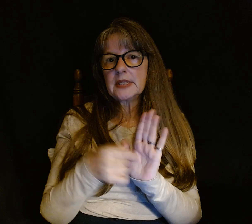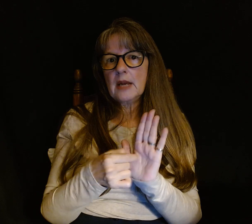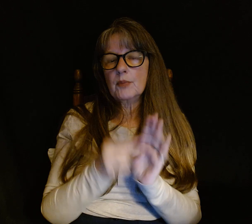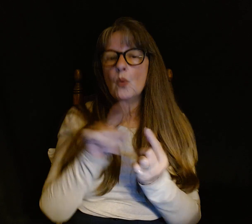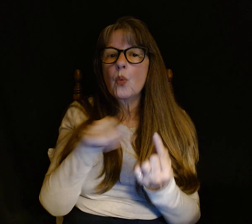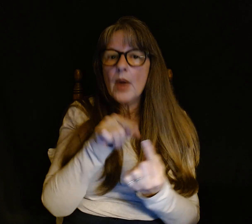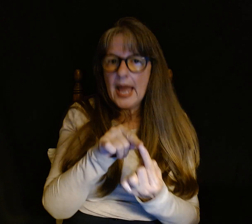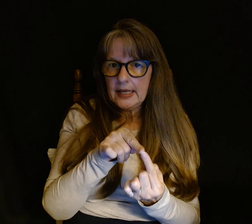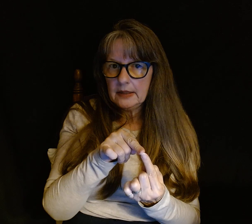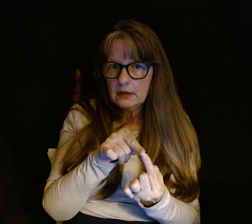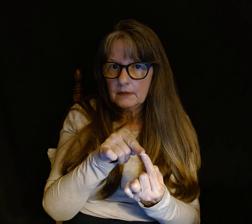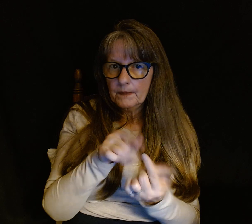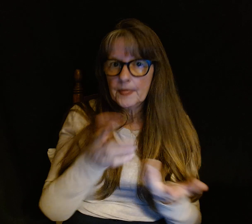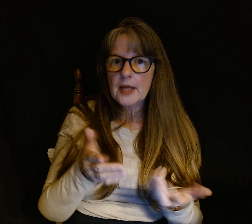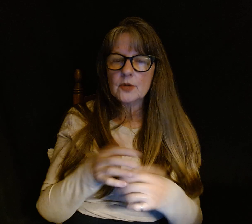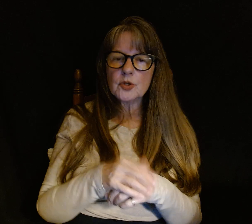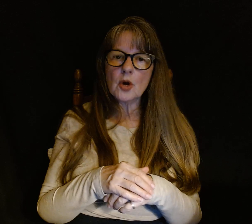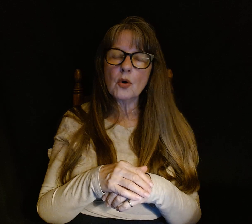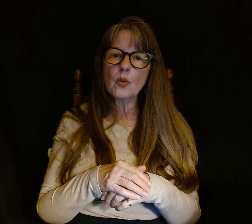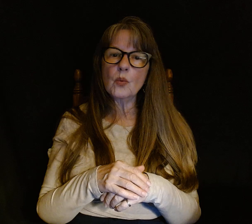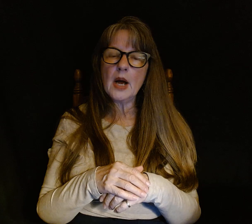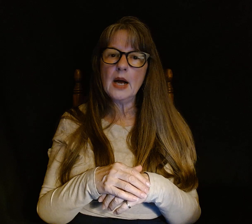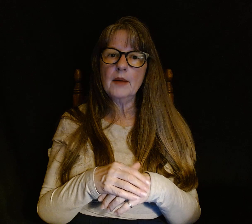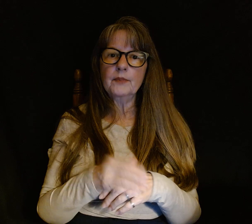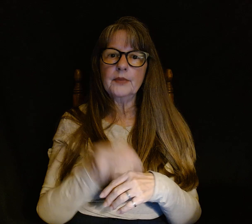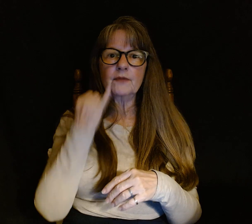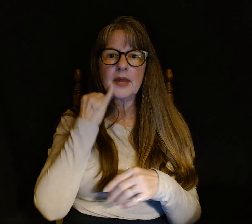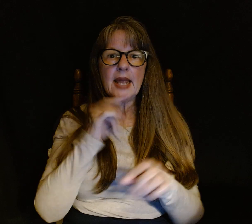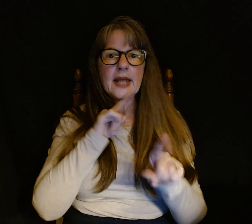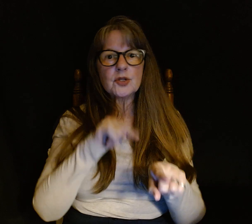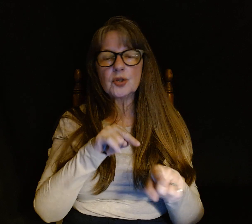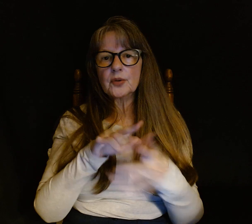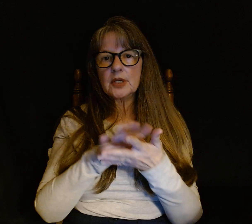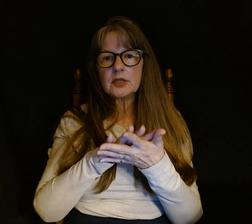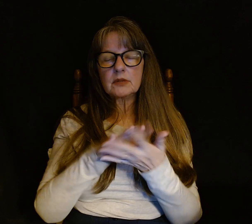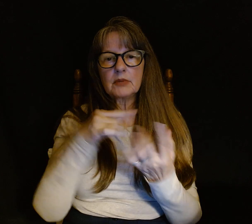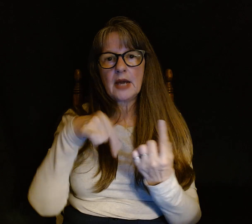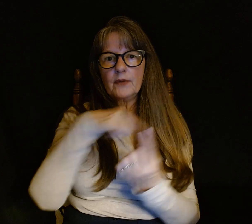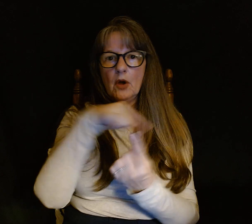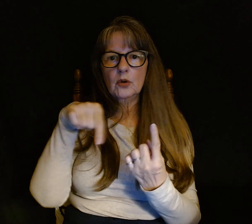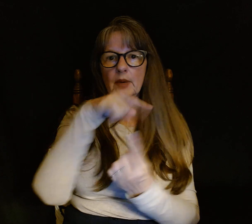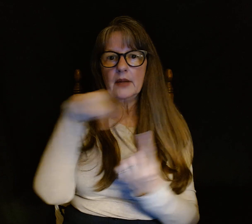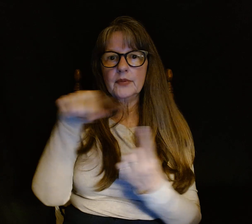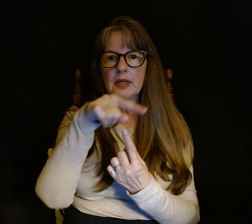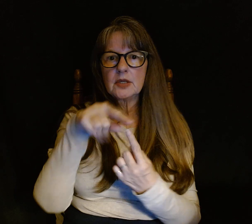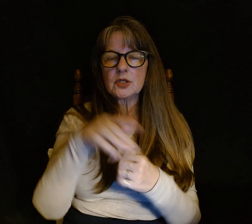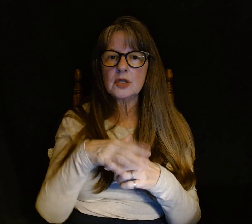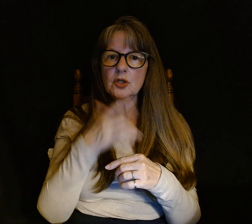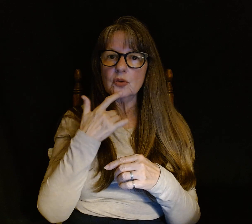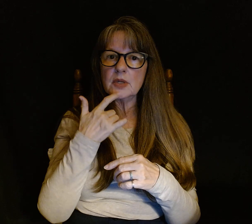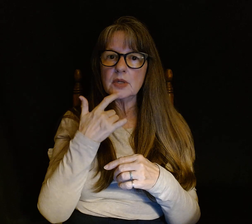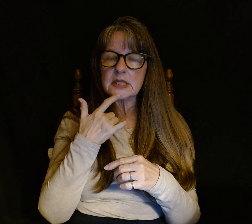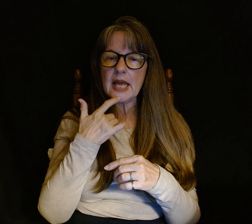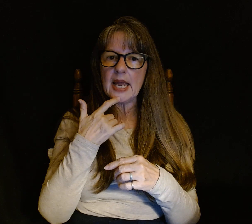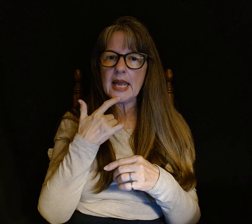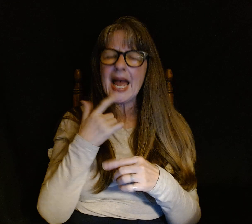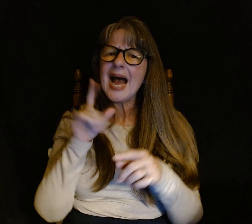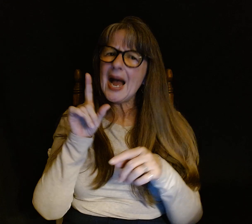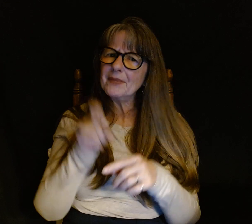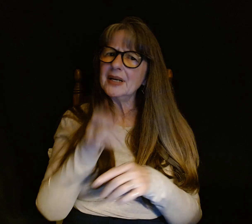example, when. So if they answer and it's kind of all around this, then you can say, I'm going to need